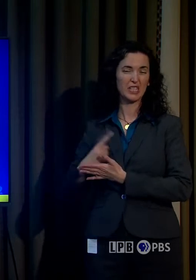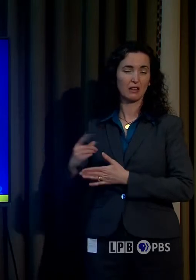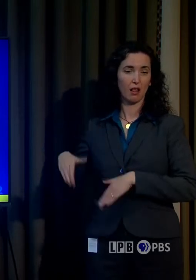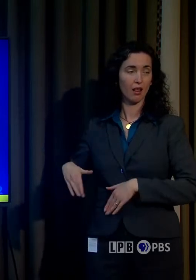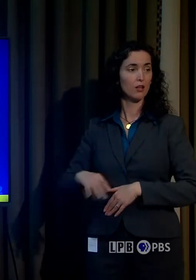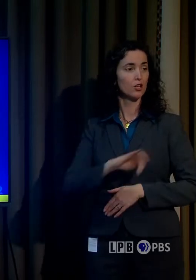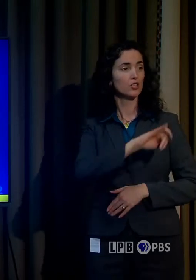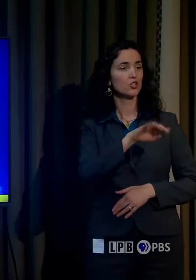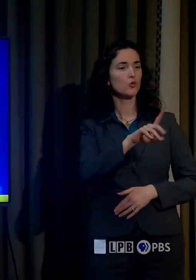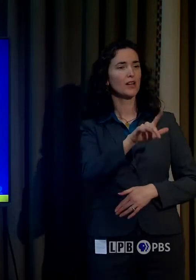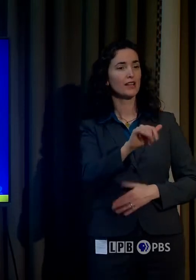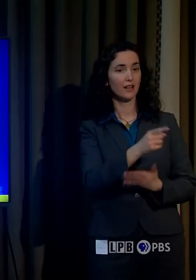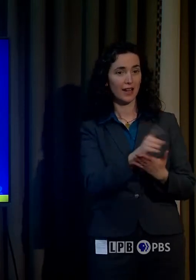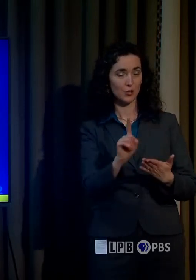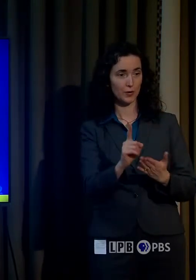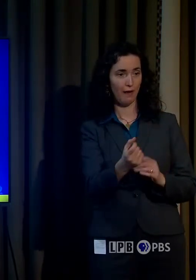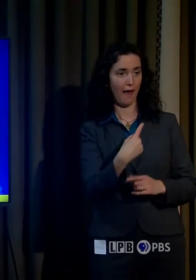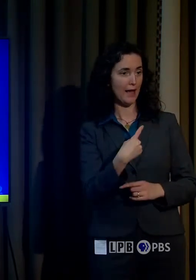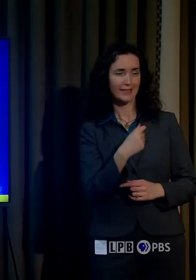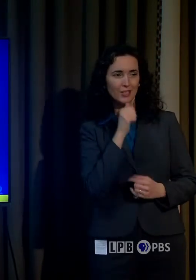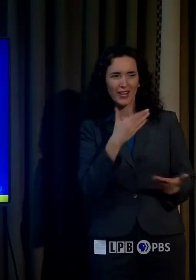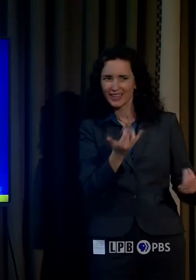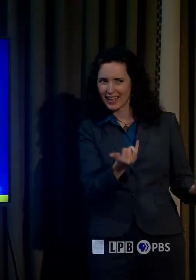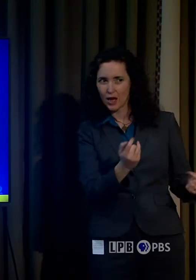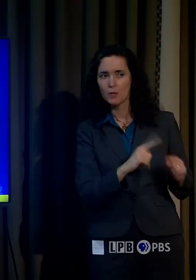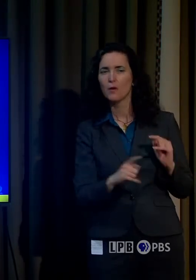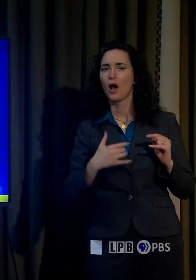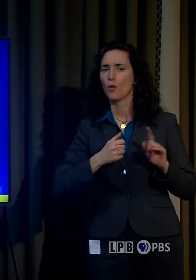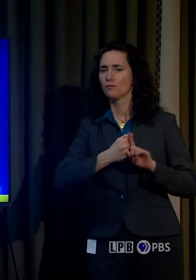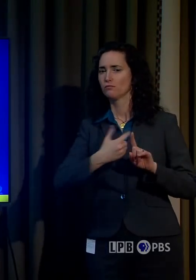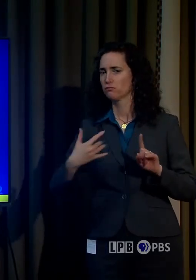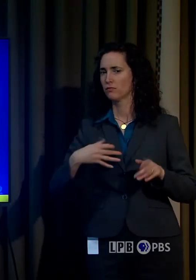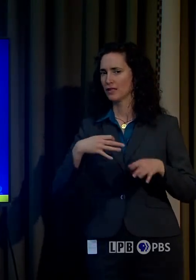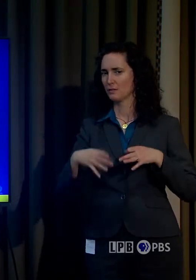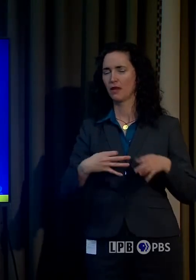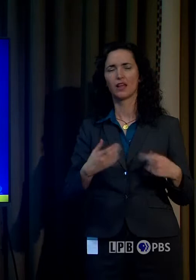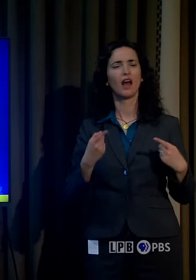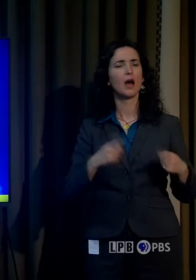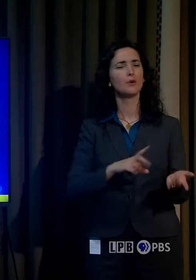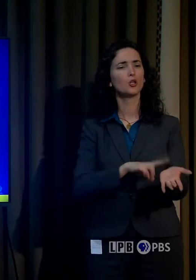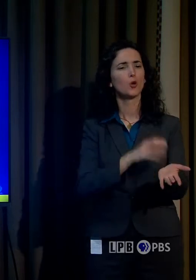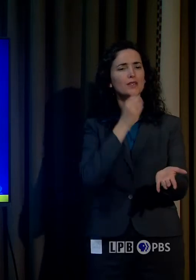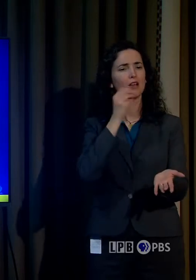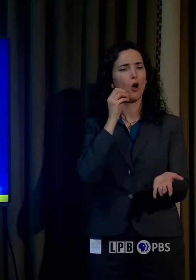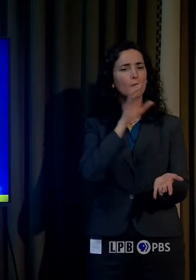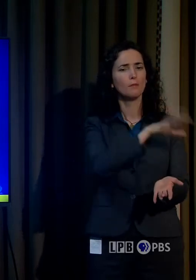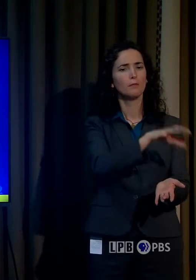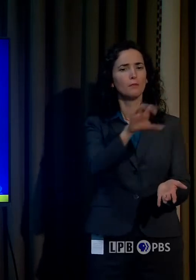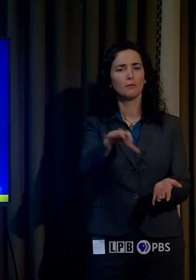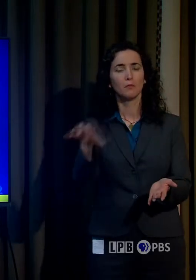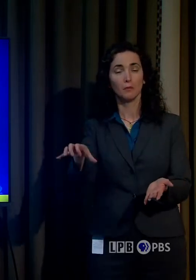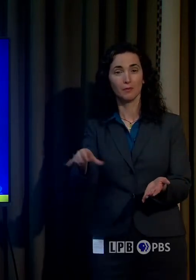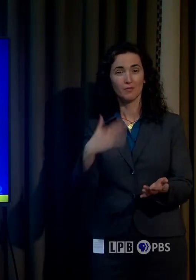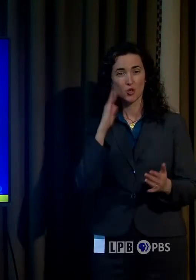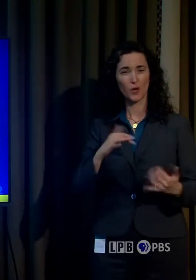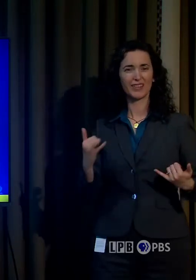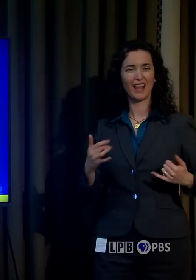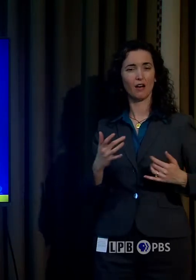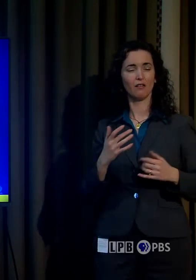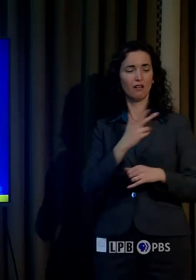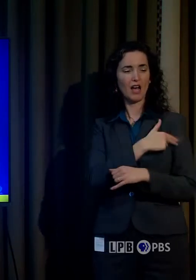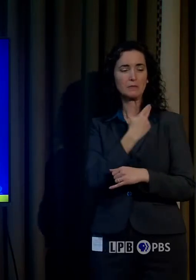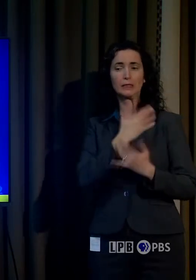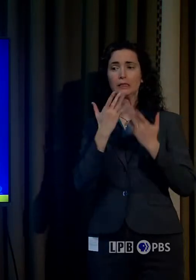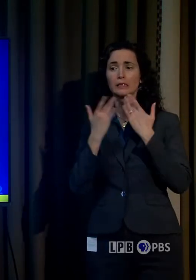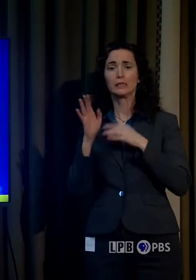asked about it last week. She's not here, but I did want to give a little more data on what we're seeing in nursing homes. Nursing homes are stretched just like hospitals are right now for a few